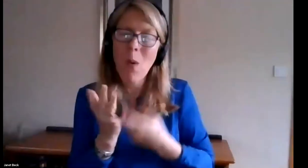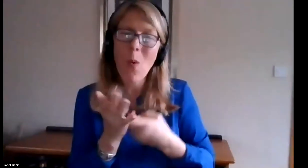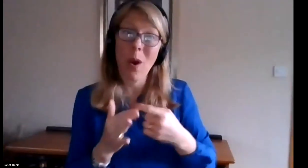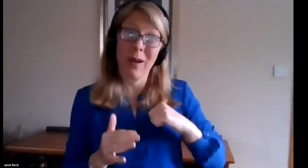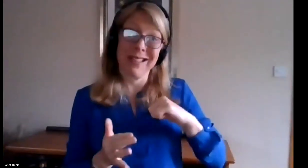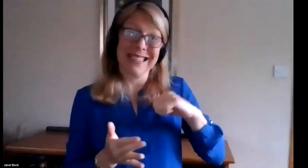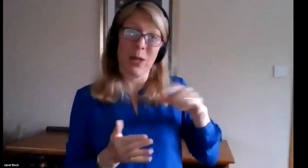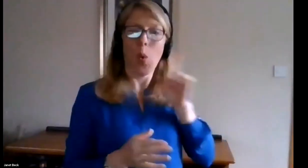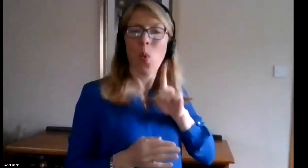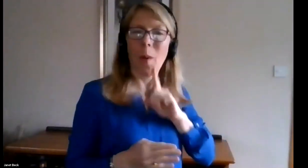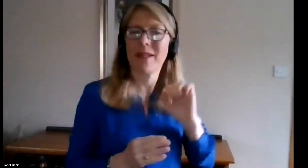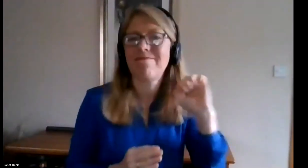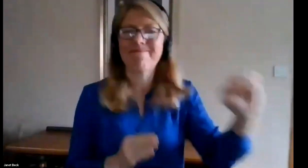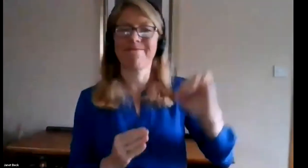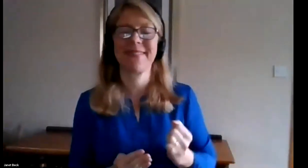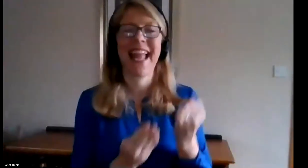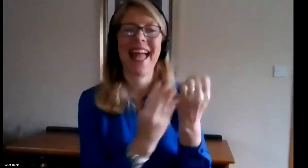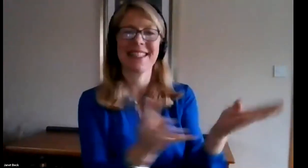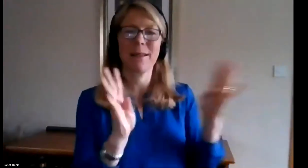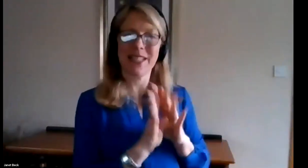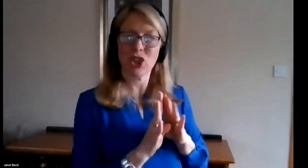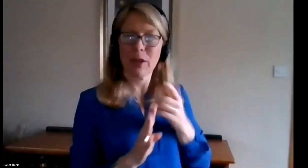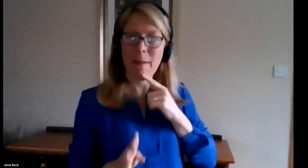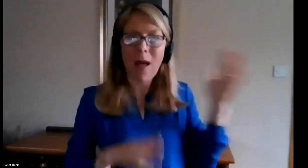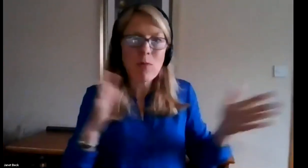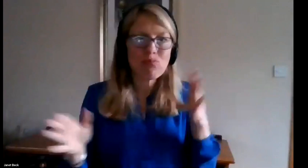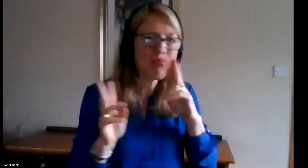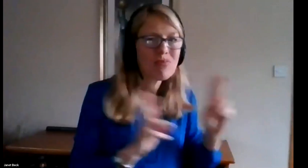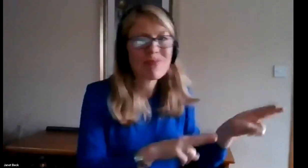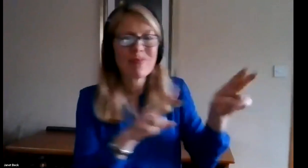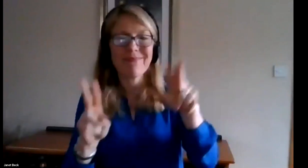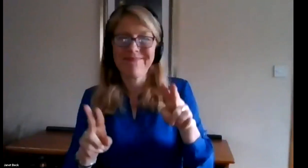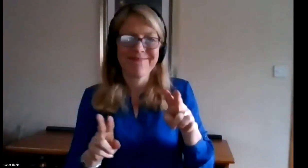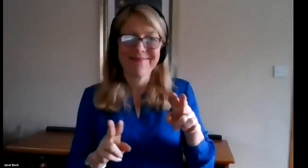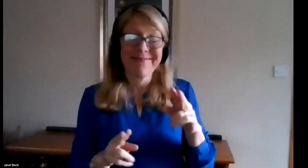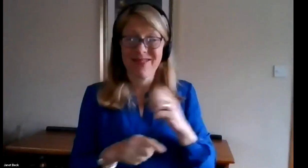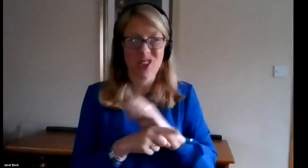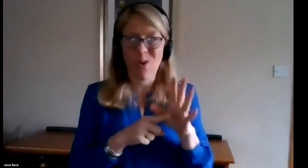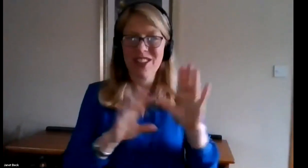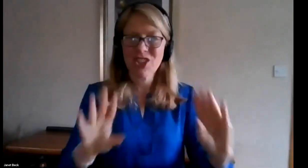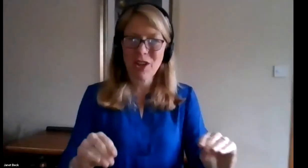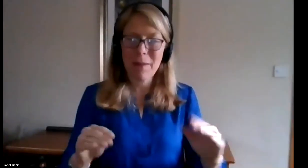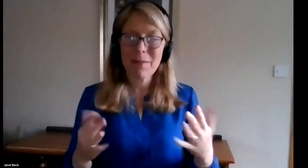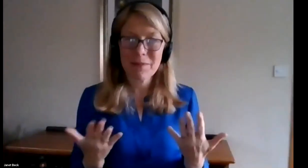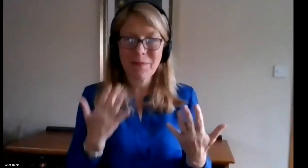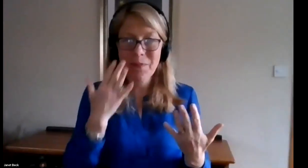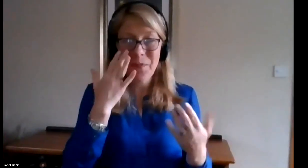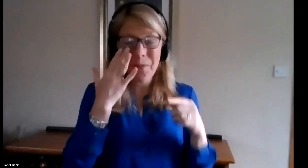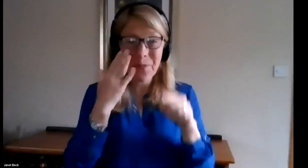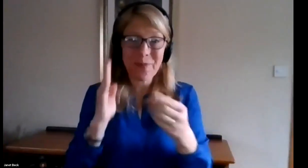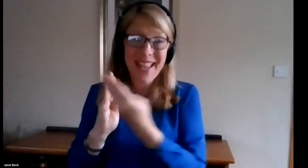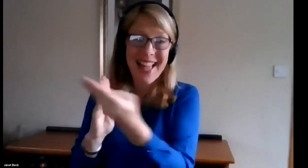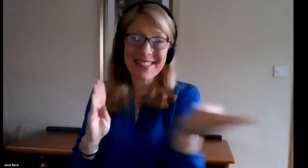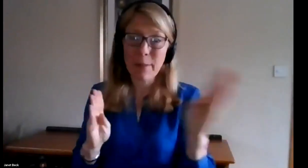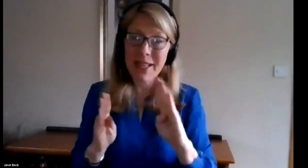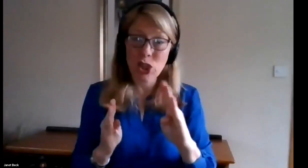these exhibitions in person. So obviously, you know, these exhibitions are planned 3 to 5 years in advance.